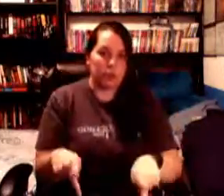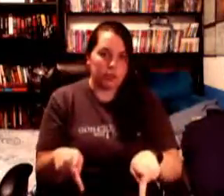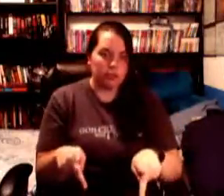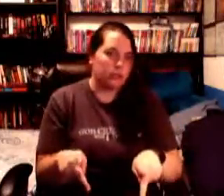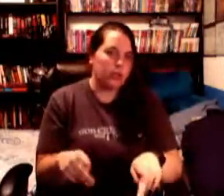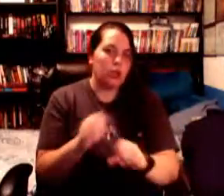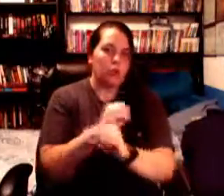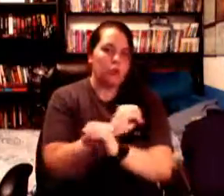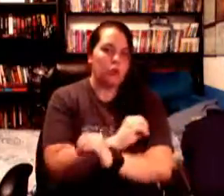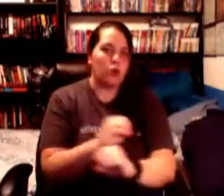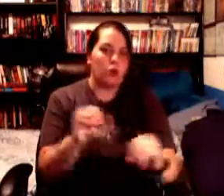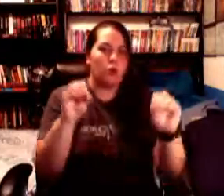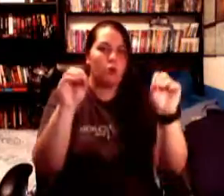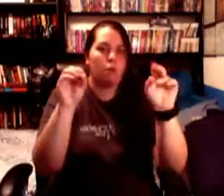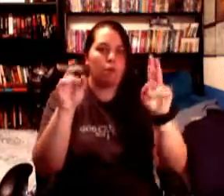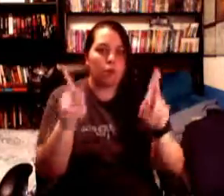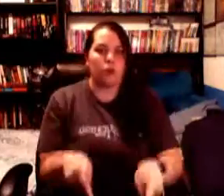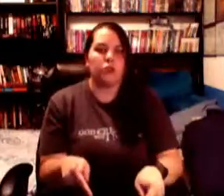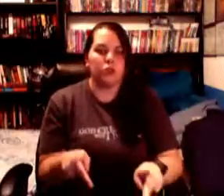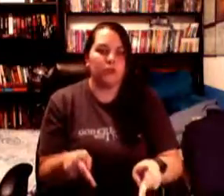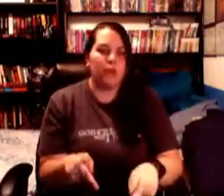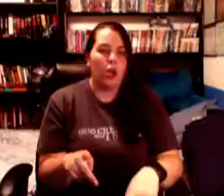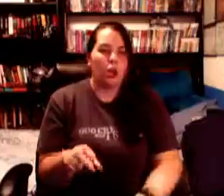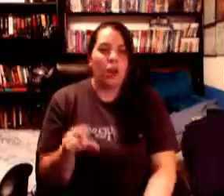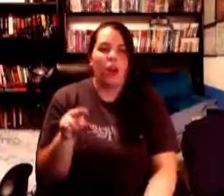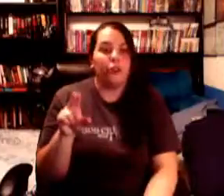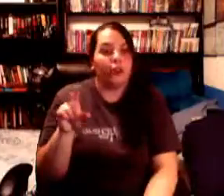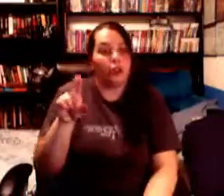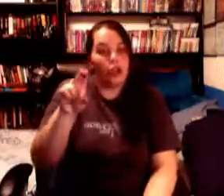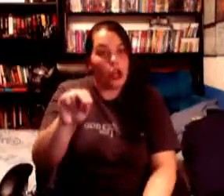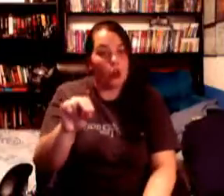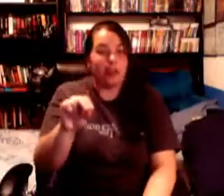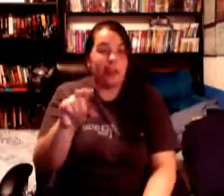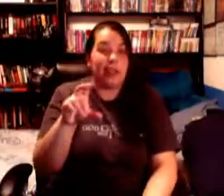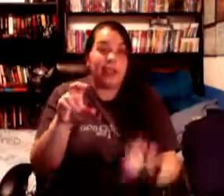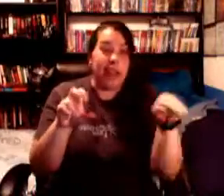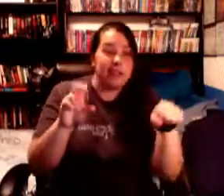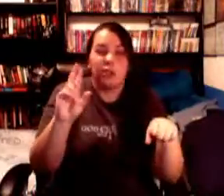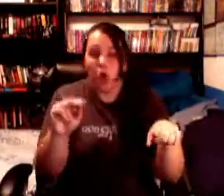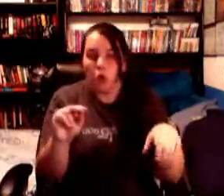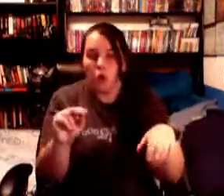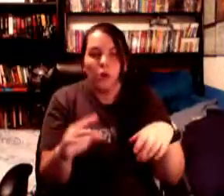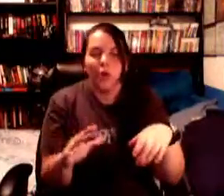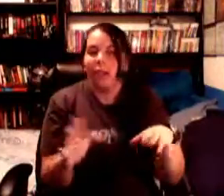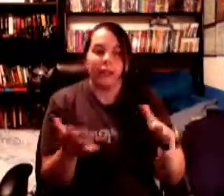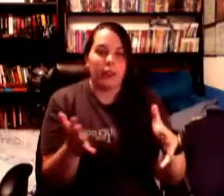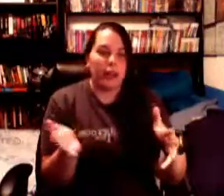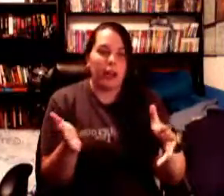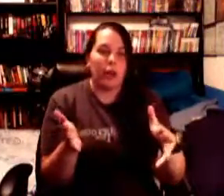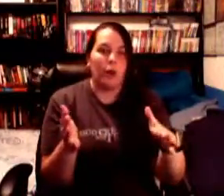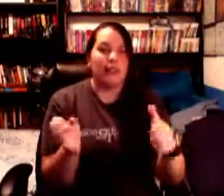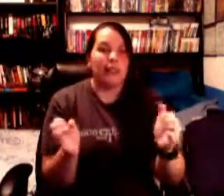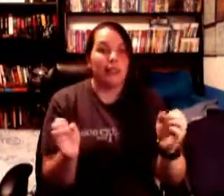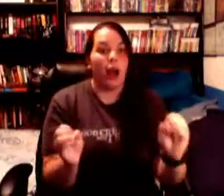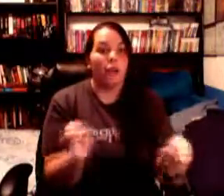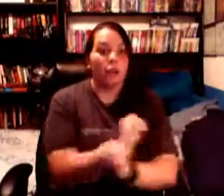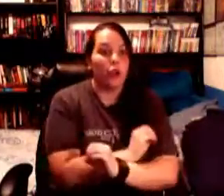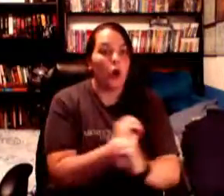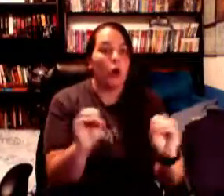person. So no person. Not going to do like no as in yes, no, because on that kind of no. It's like none.